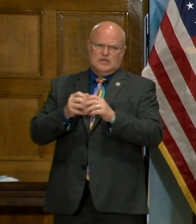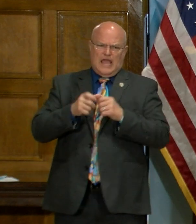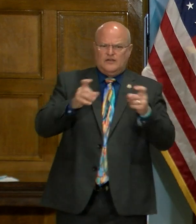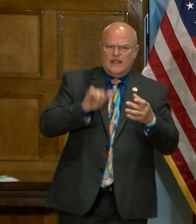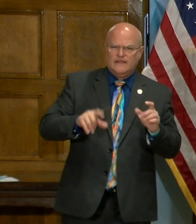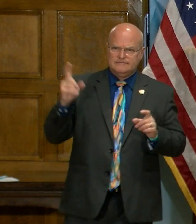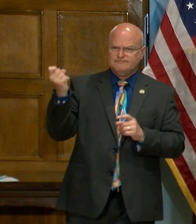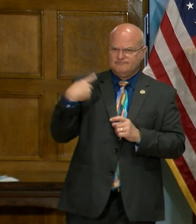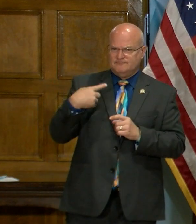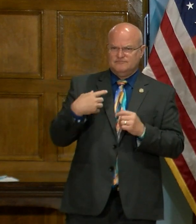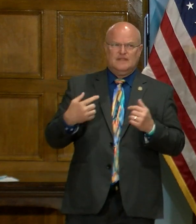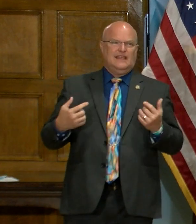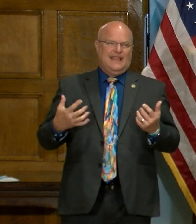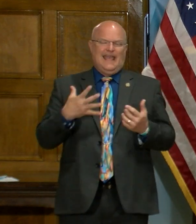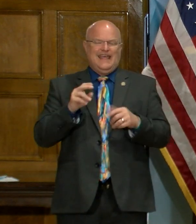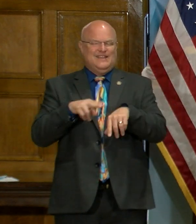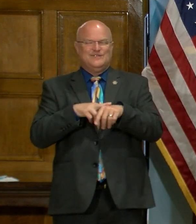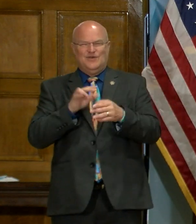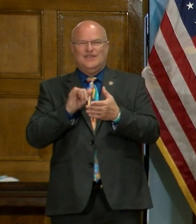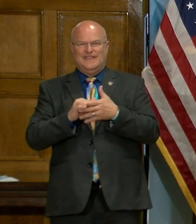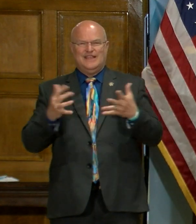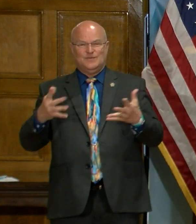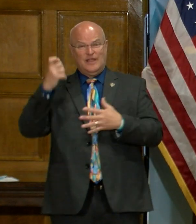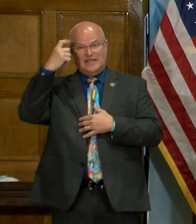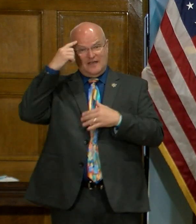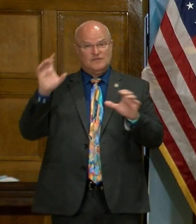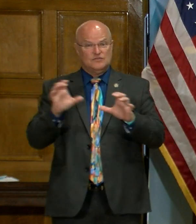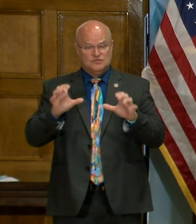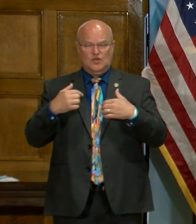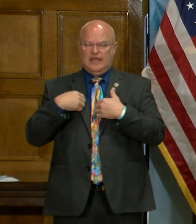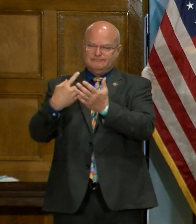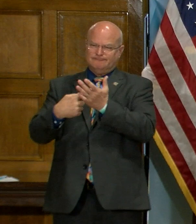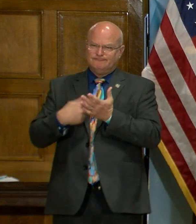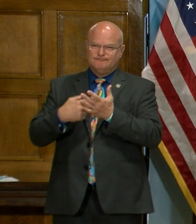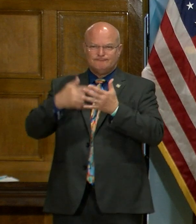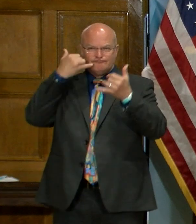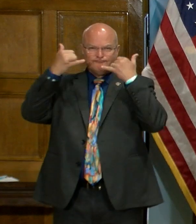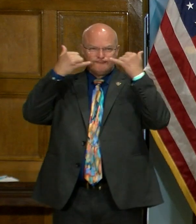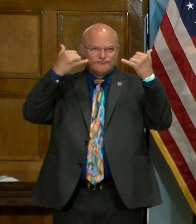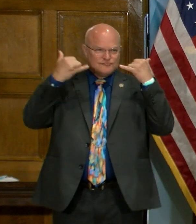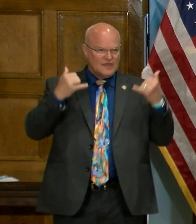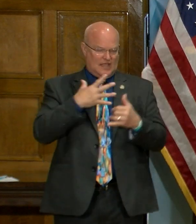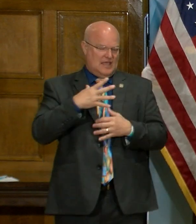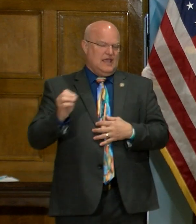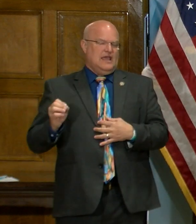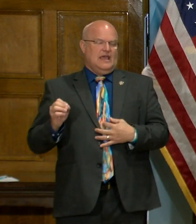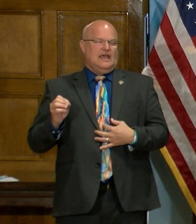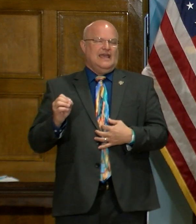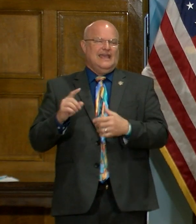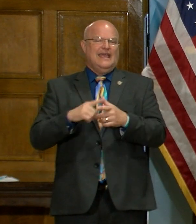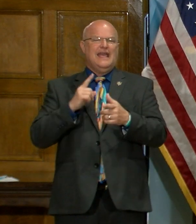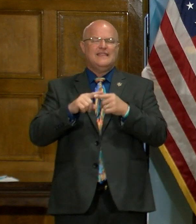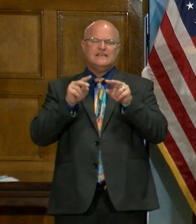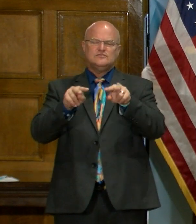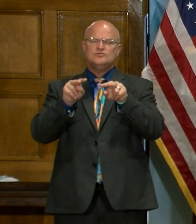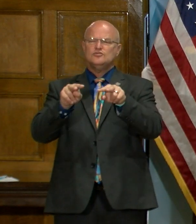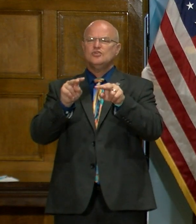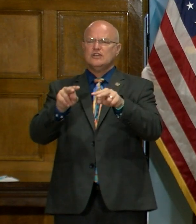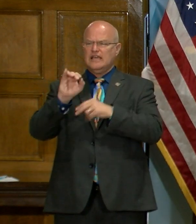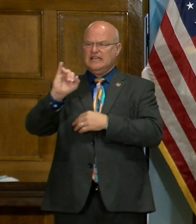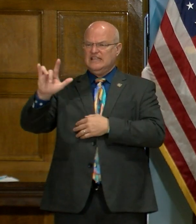handle it? And of course that's what governors do, is have those kind of exchanges. And then you look